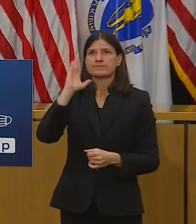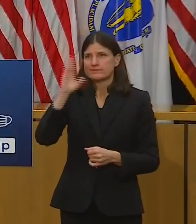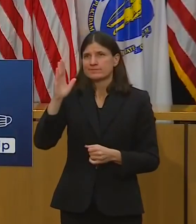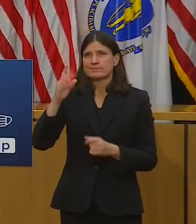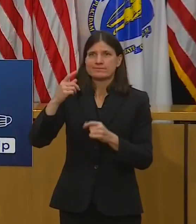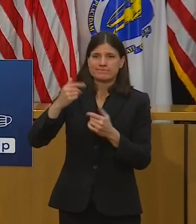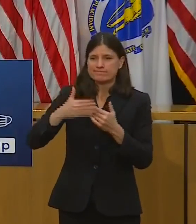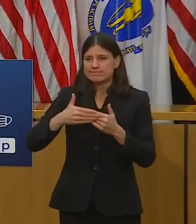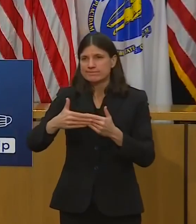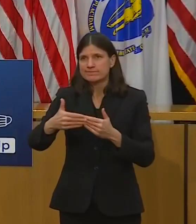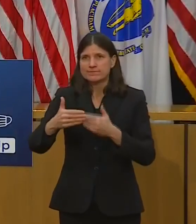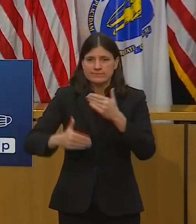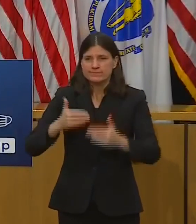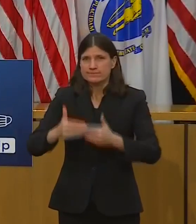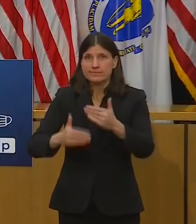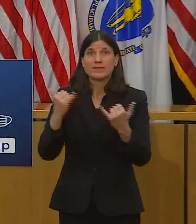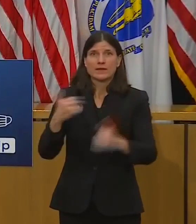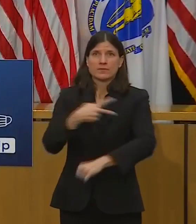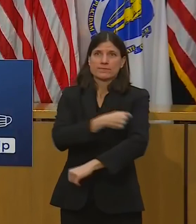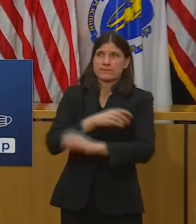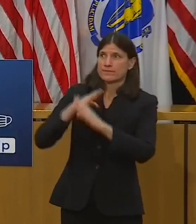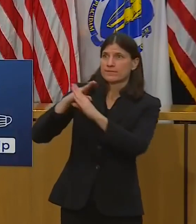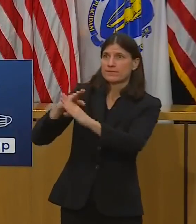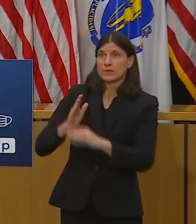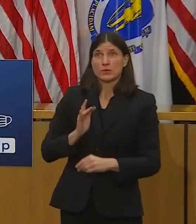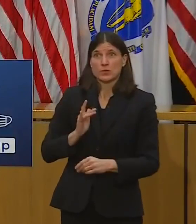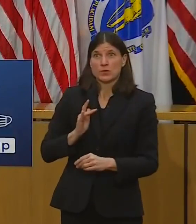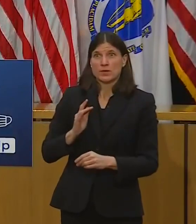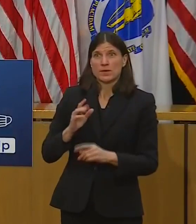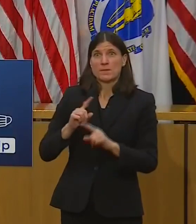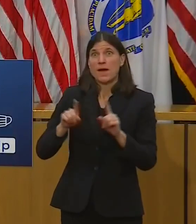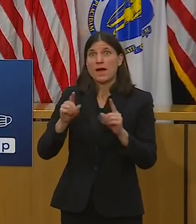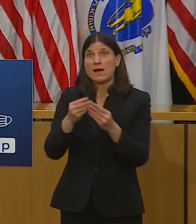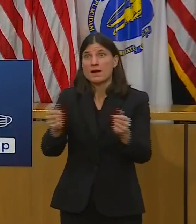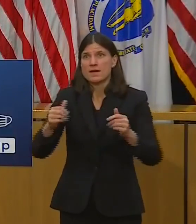of vaccines, we can't wait for everybody to be vaccinated before our